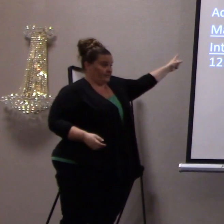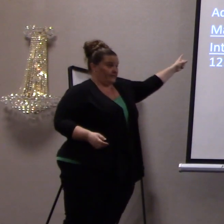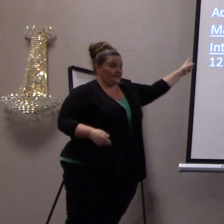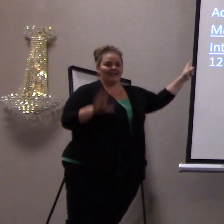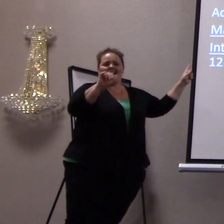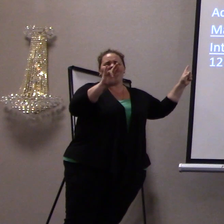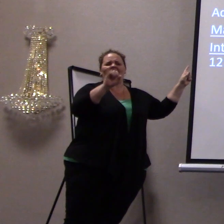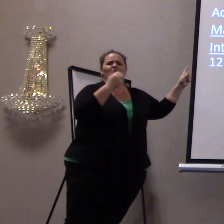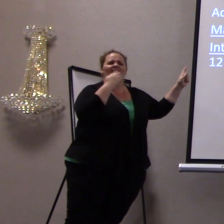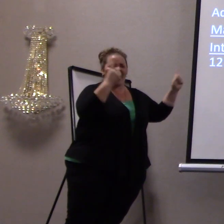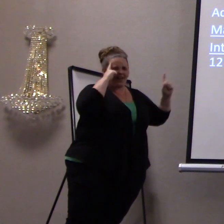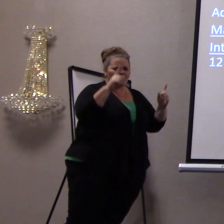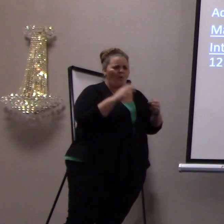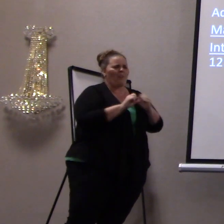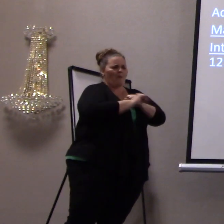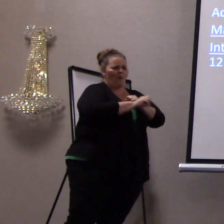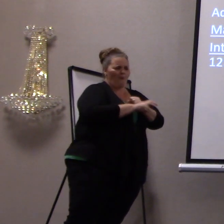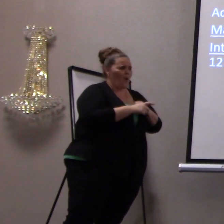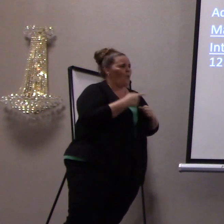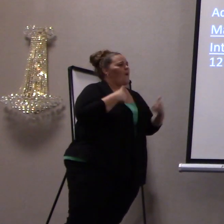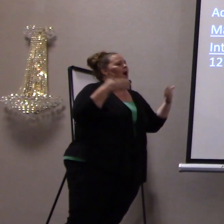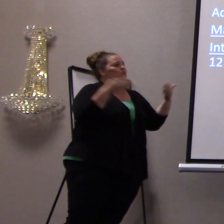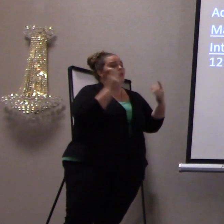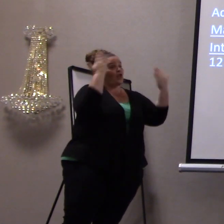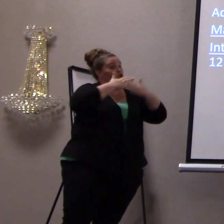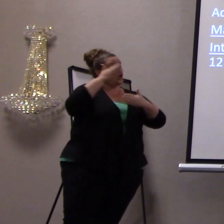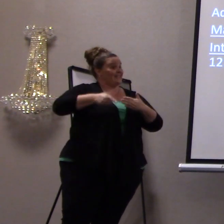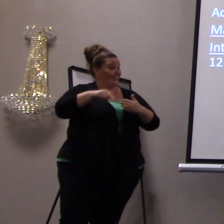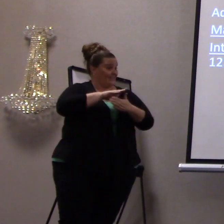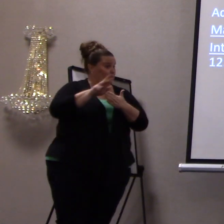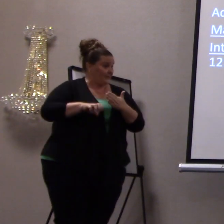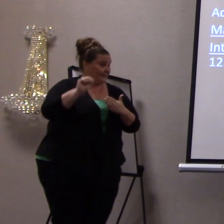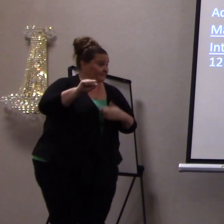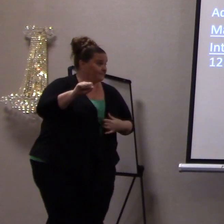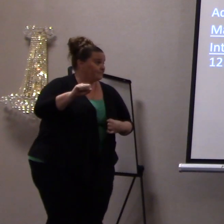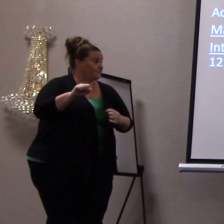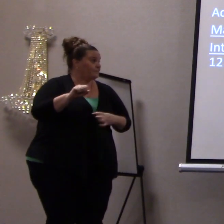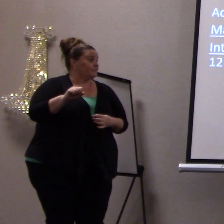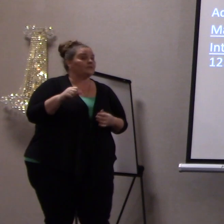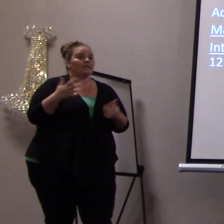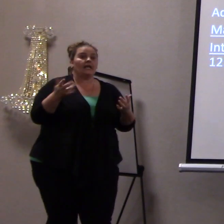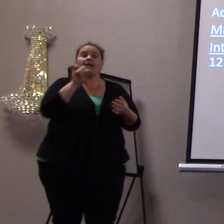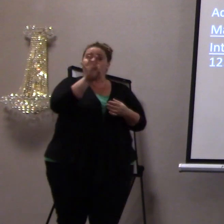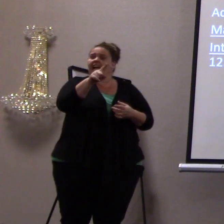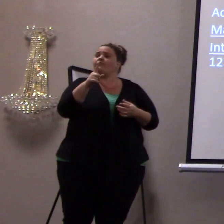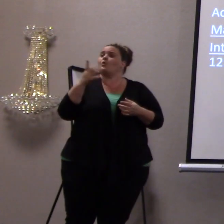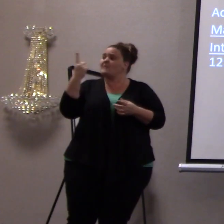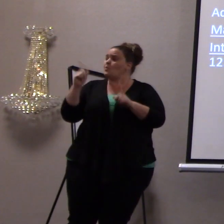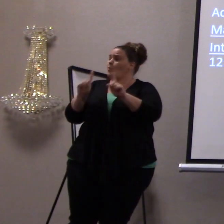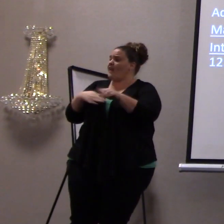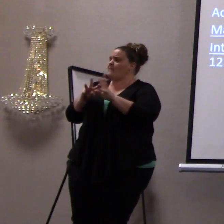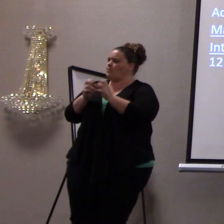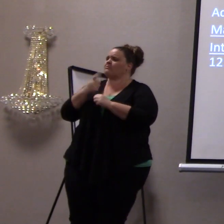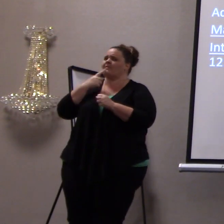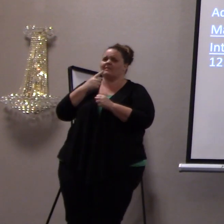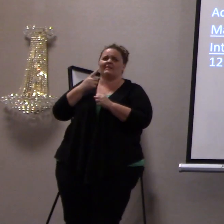Clarice, thank you for the promo. I'm teaching the Interpreting the Dark Side this weekend, and if you've ever been to one of my workshops, I say all